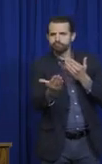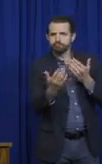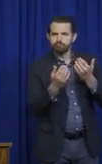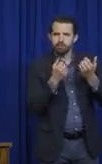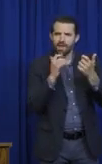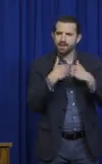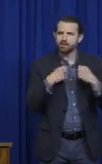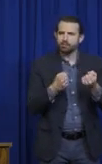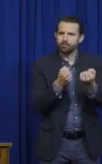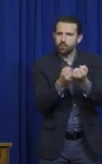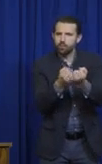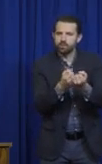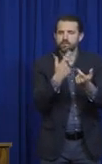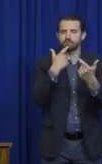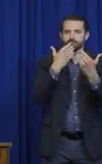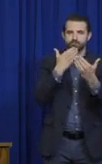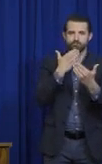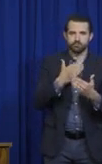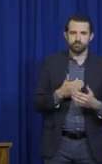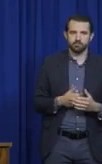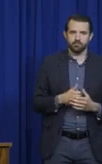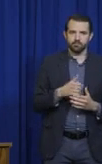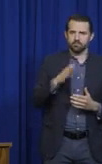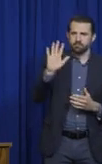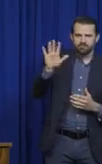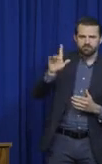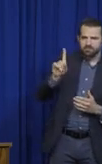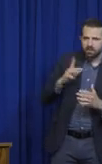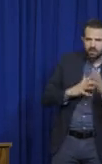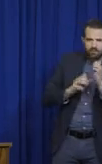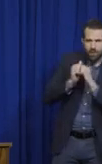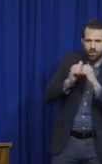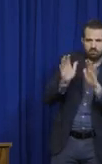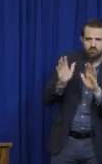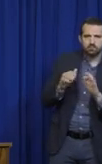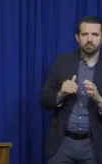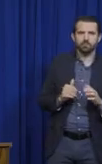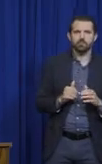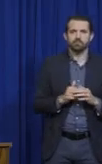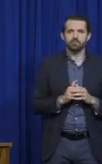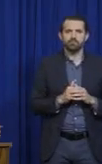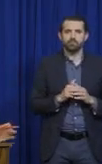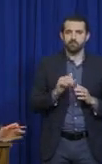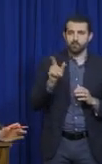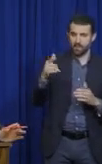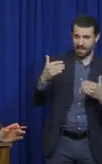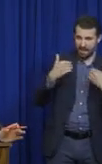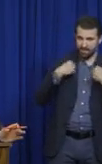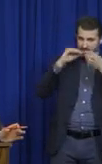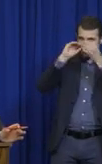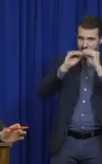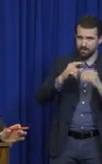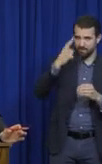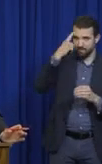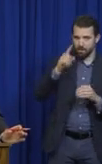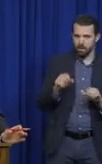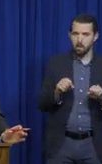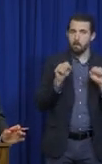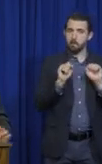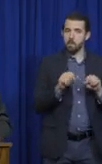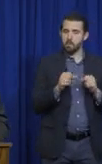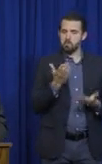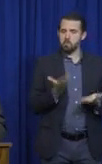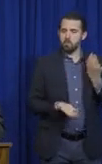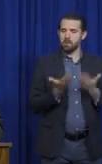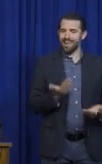Steve. The probable cases, do you have a number of what those are and how many of those were the result of antibody tests?